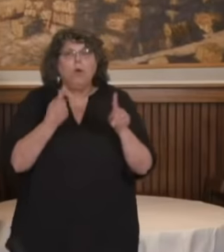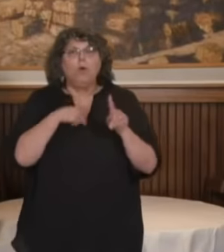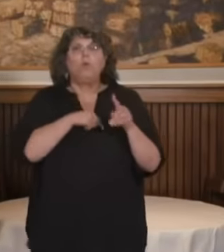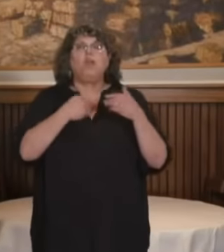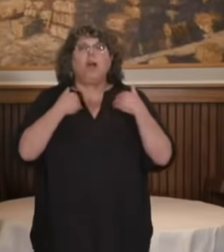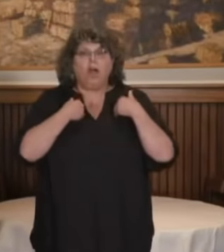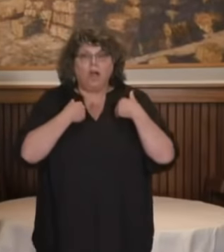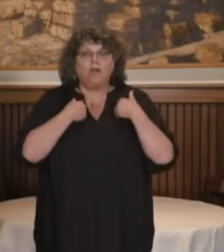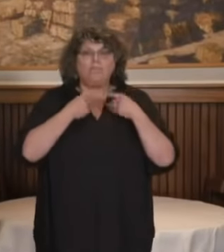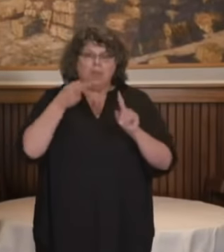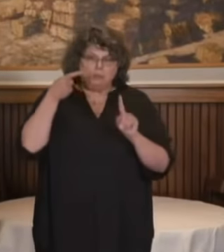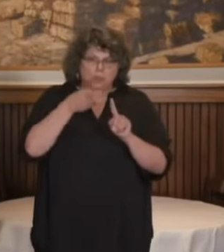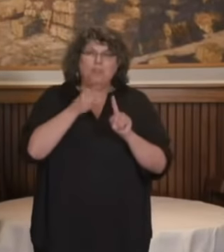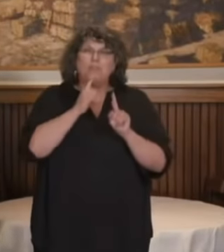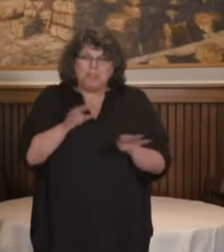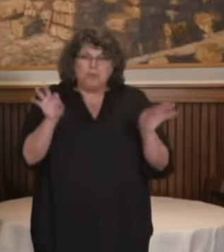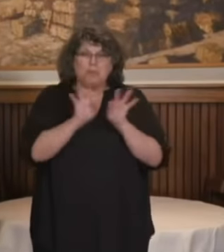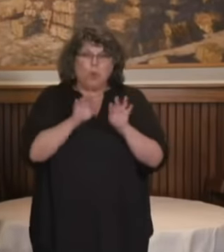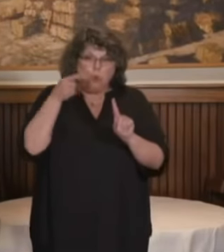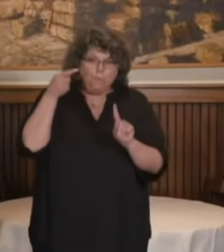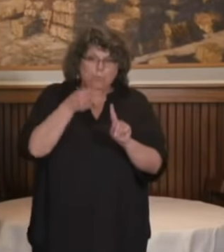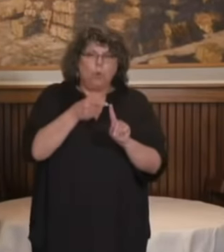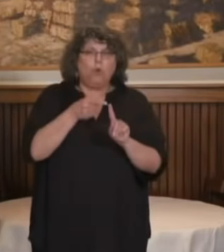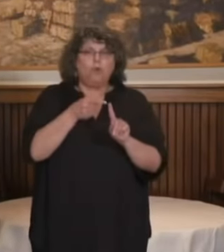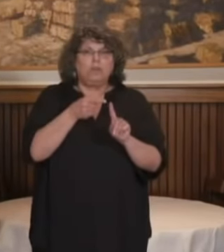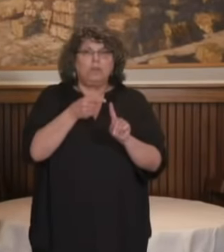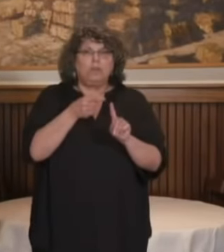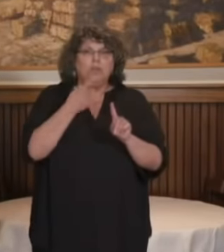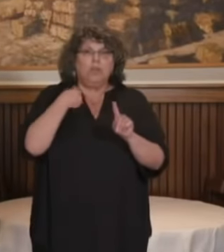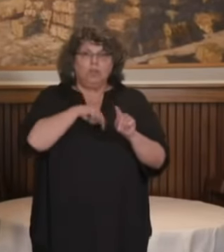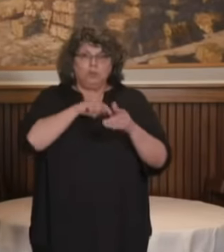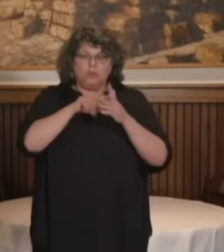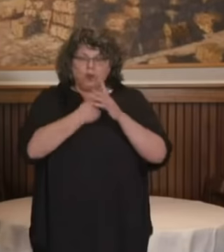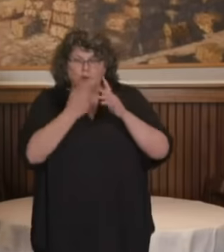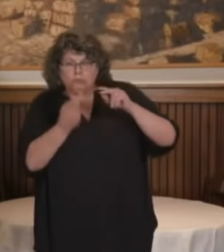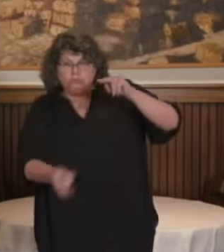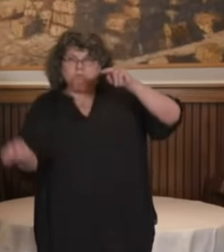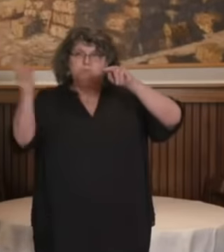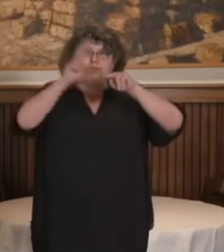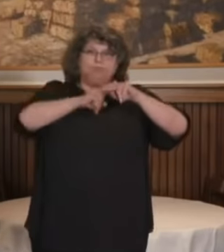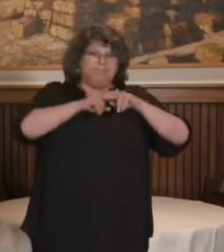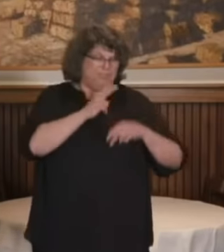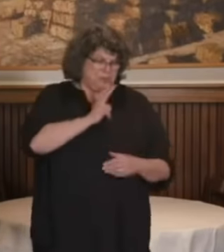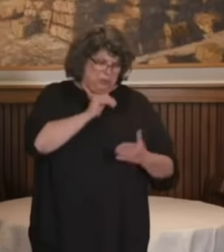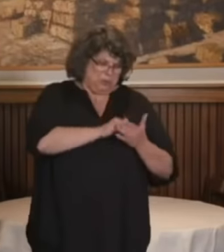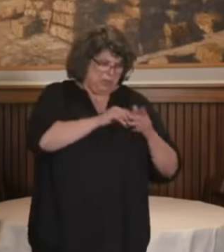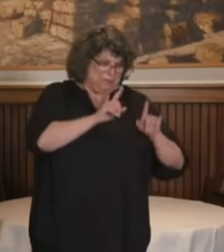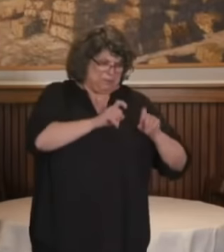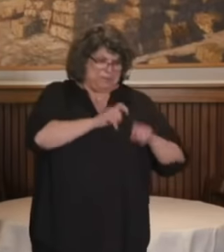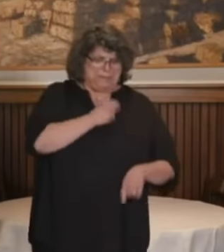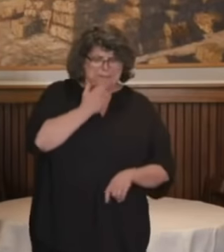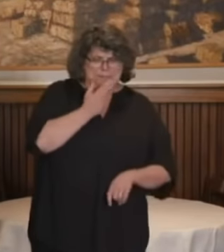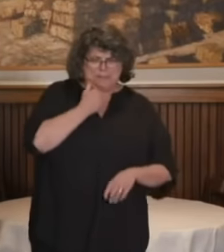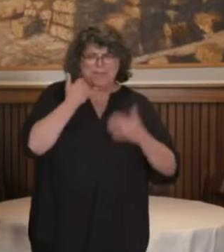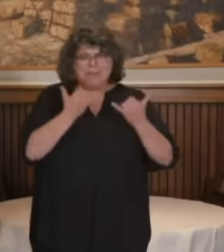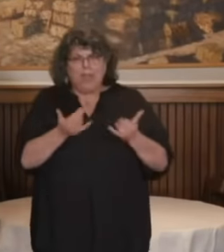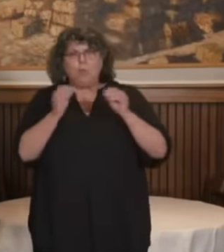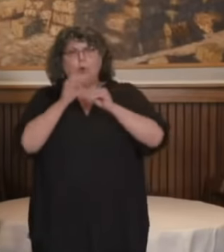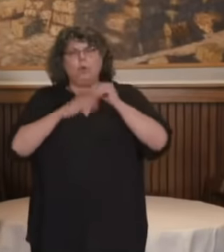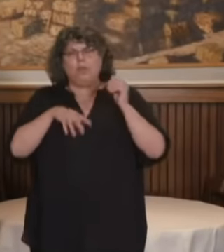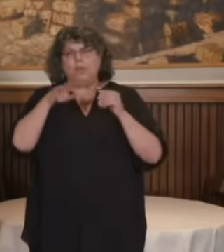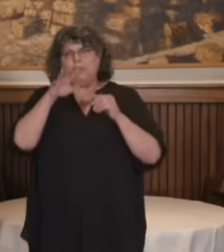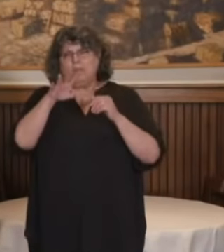making the point that's an important point. As we exponentially increase, again, from 2,000 to now averaging over 40,000 a